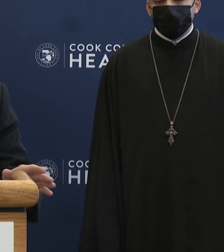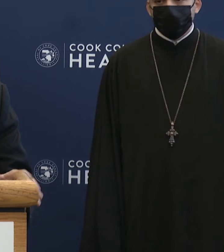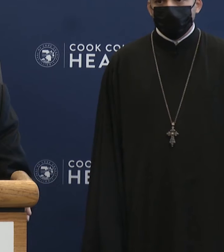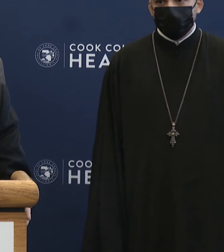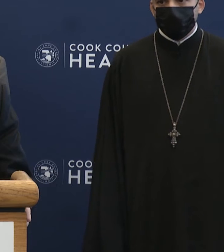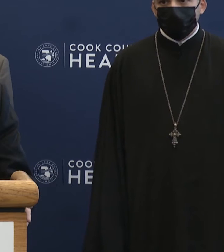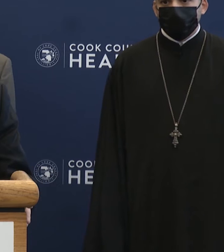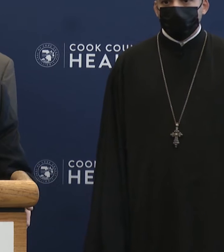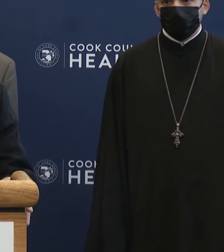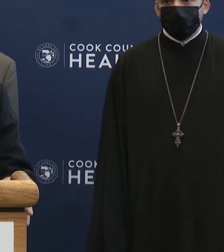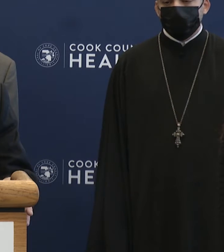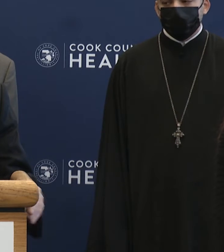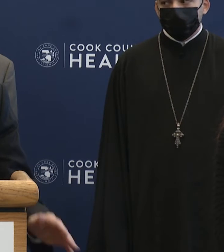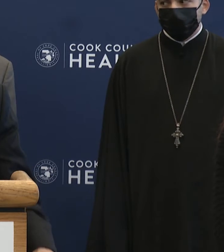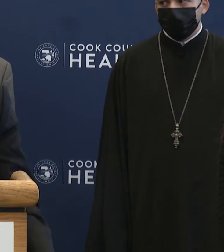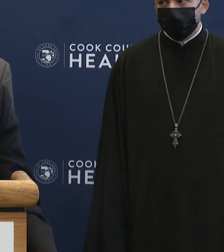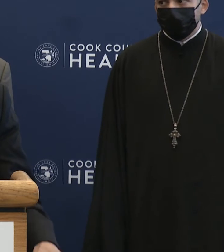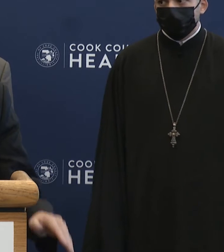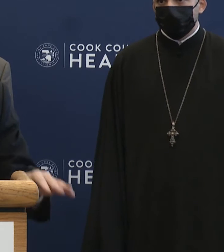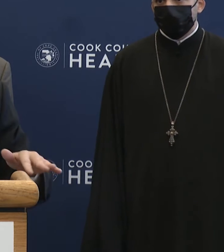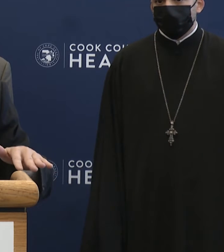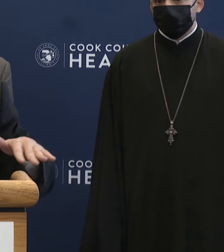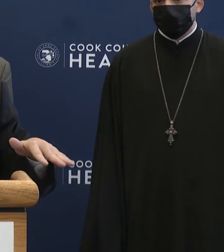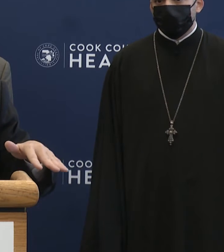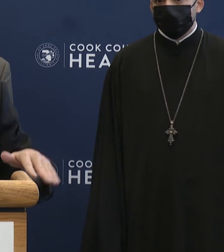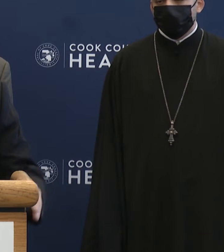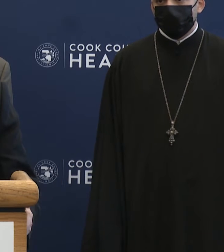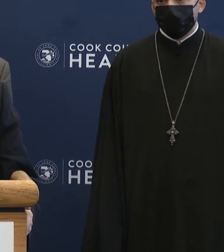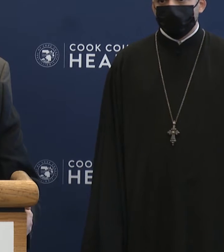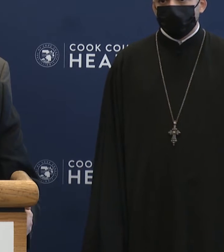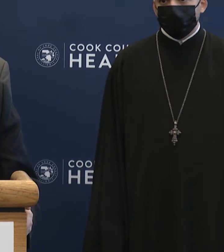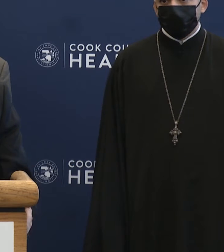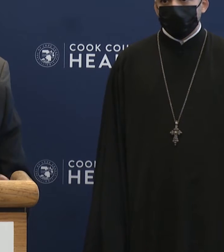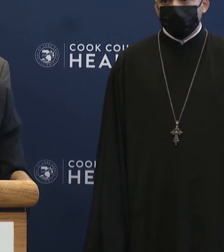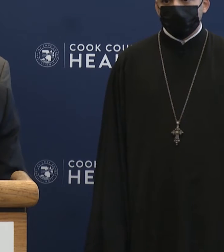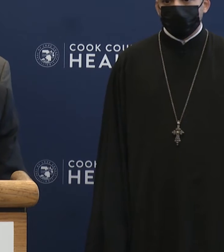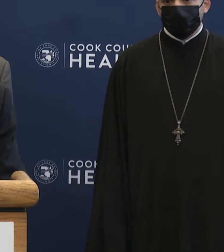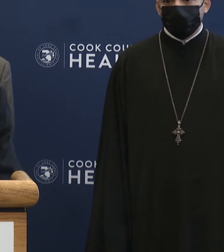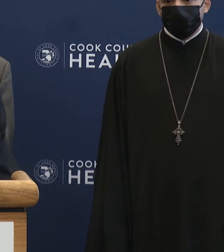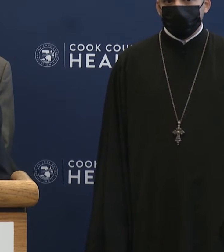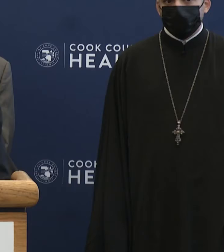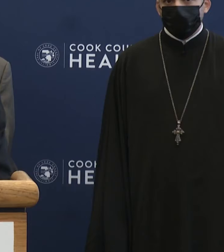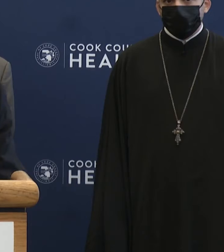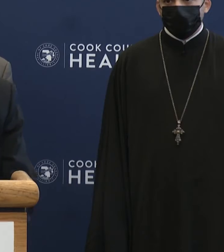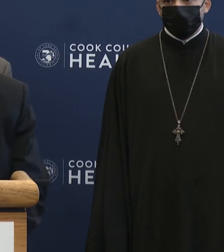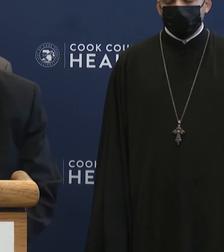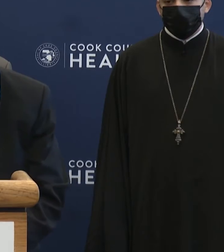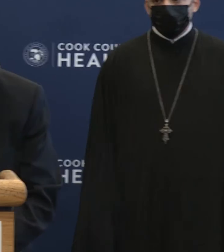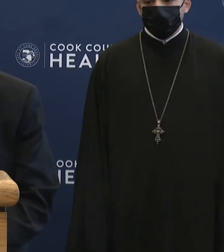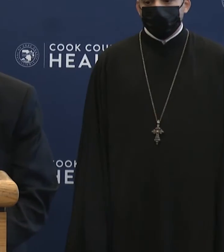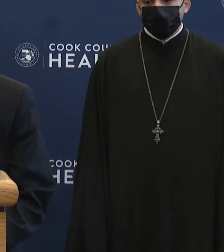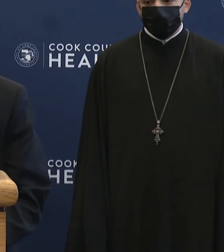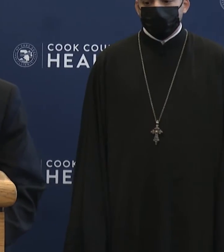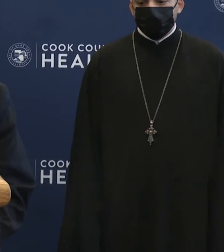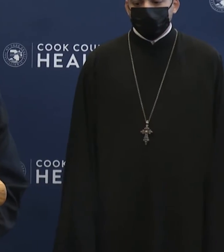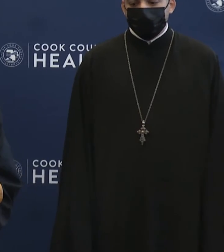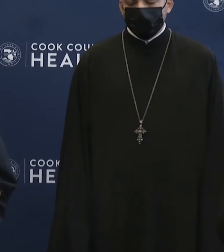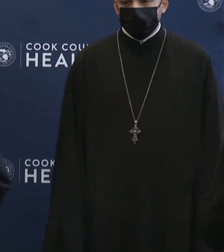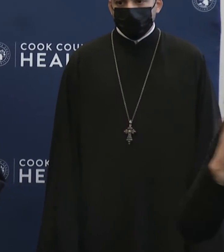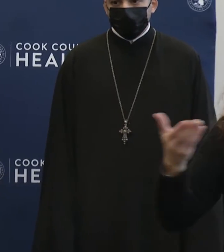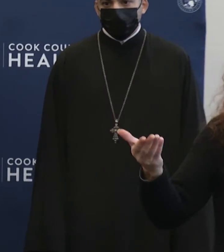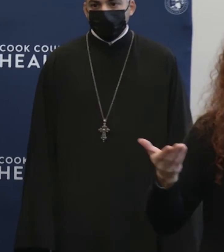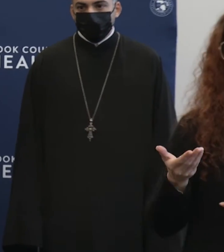pour spécialement les petits et les vieux. Merci. And now I want to